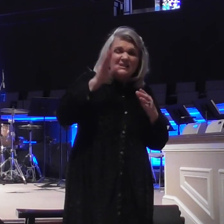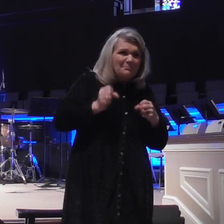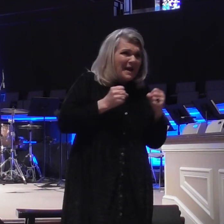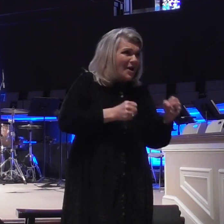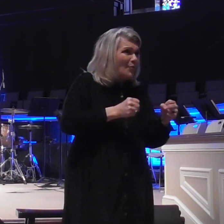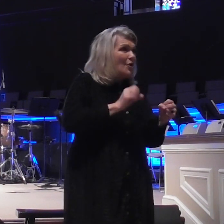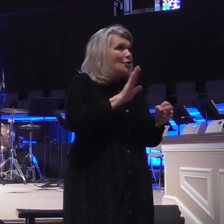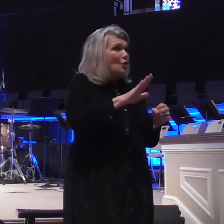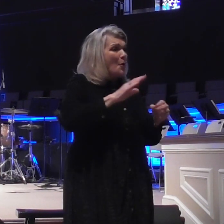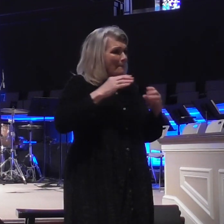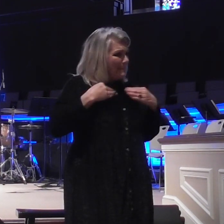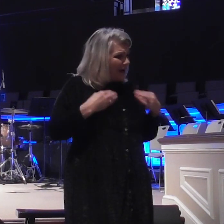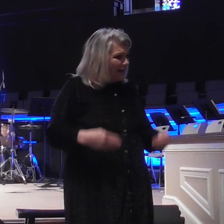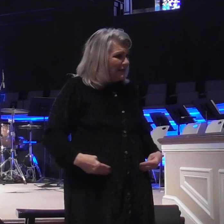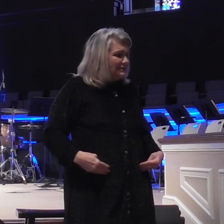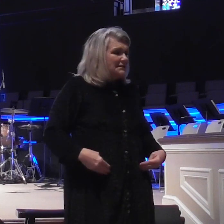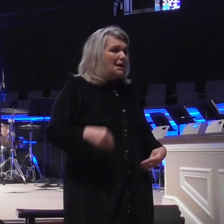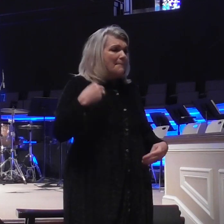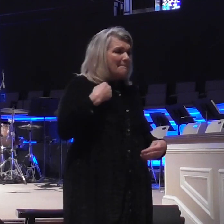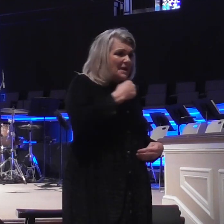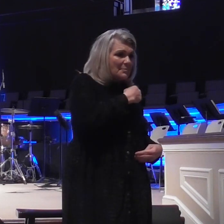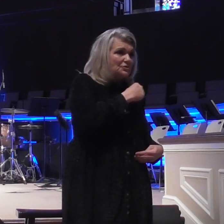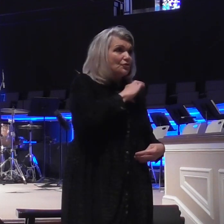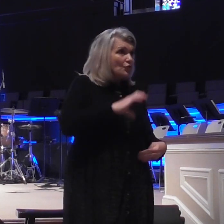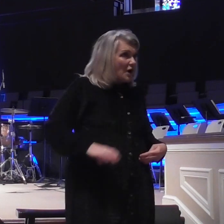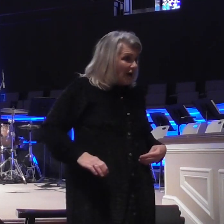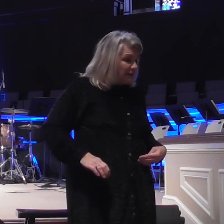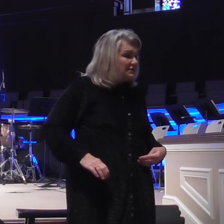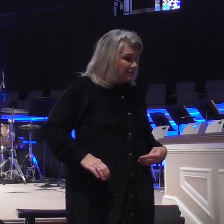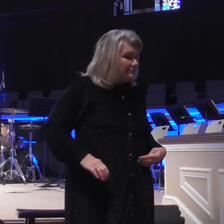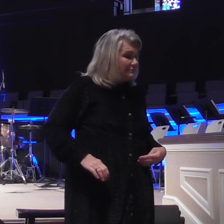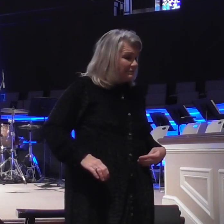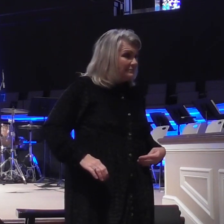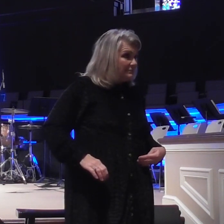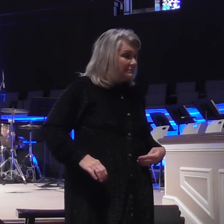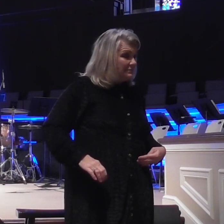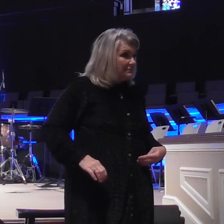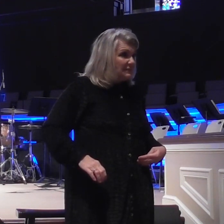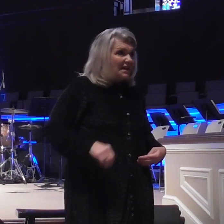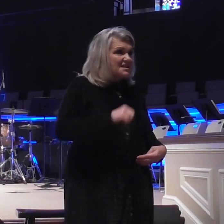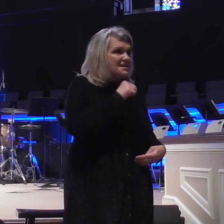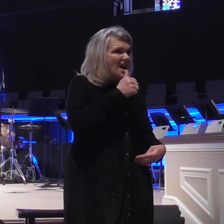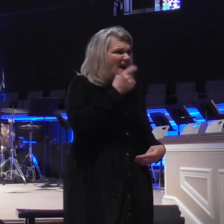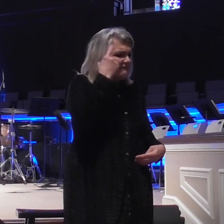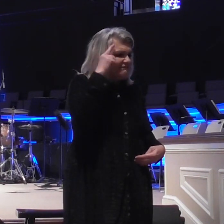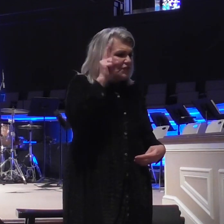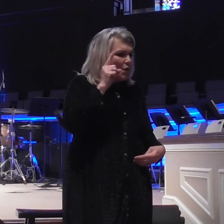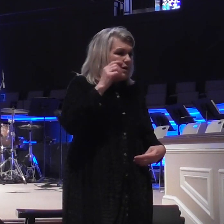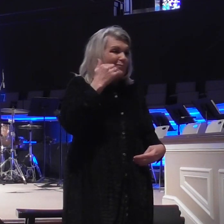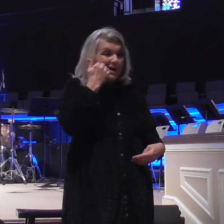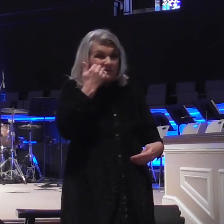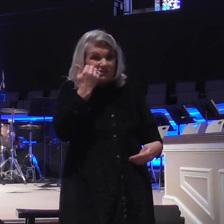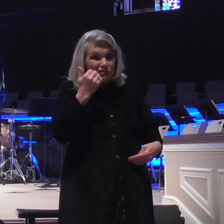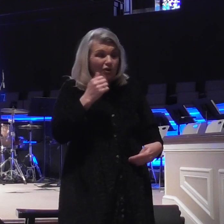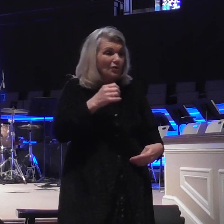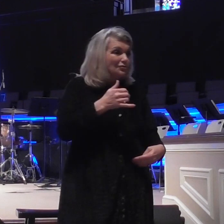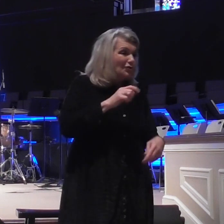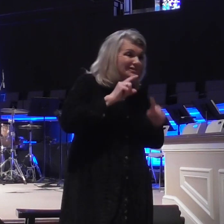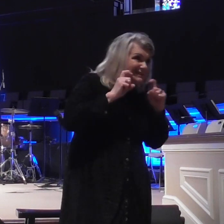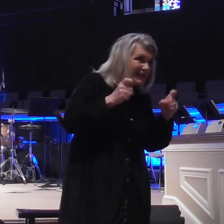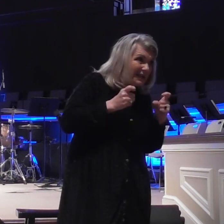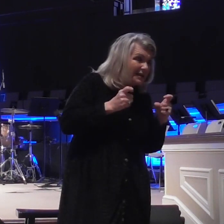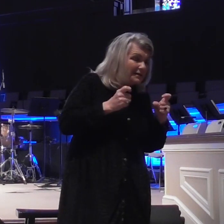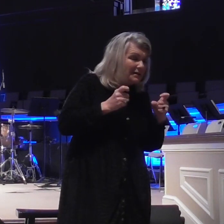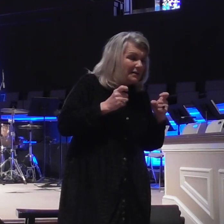are members of Christ? Shall I then take away the members of Christ and make them members of a prostitute? May it never be. Or do you